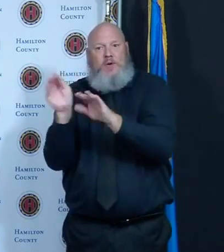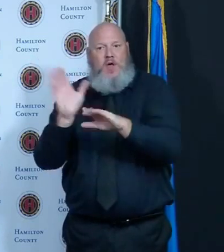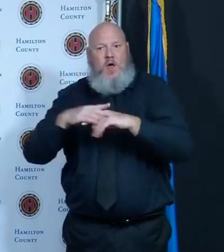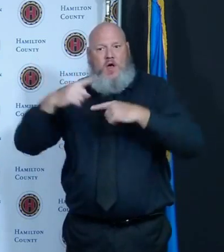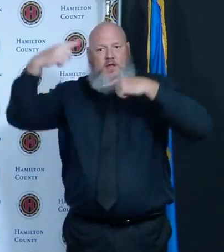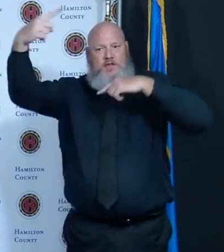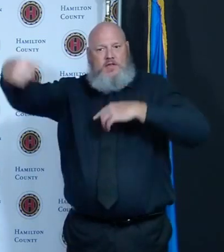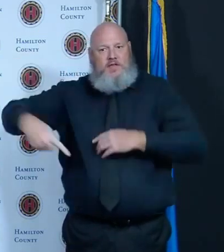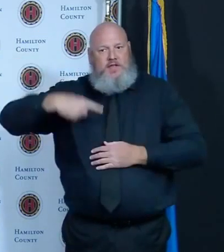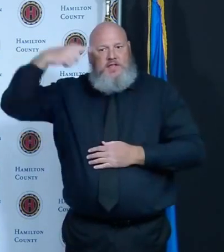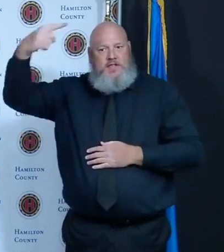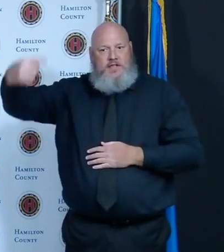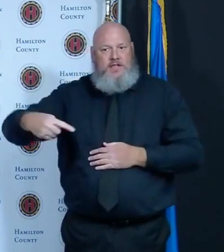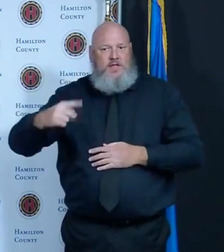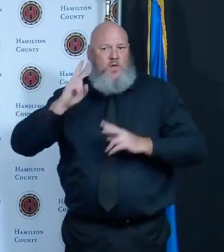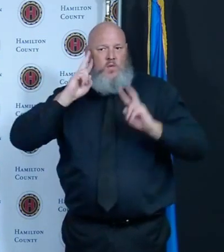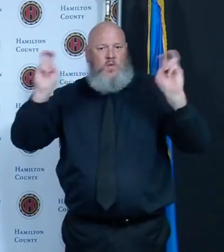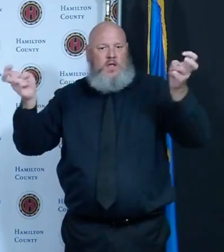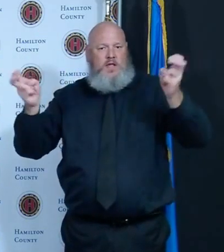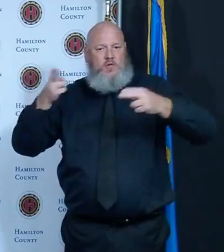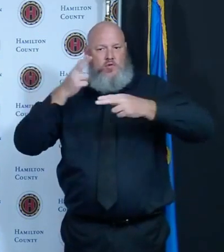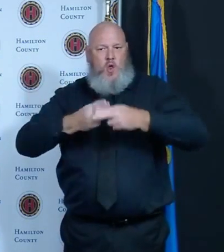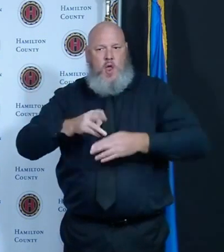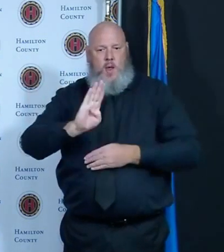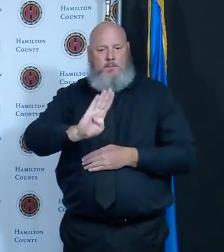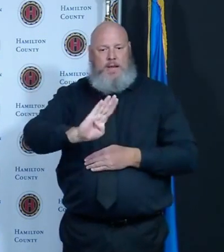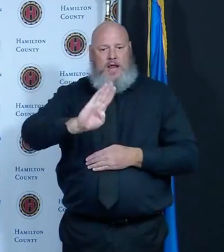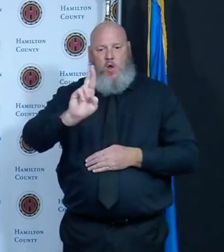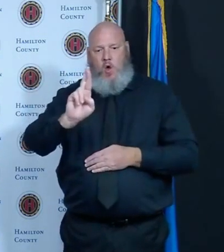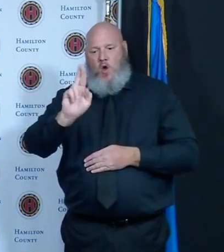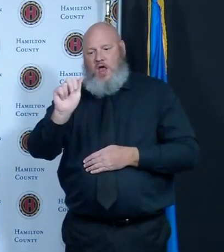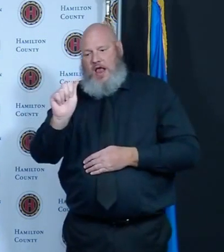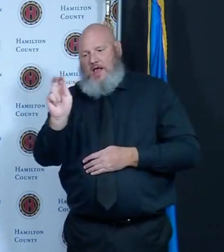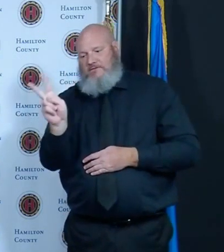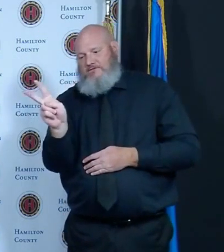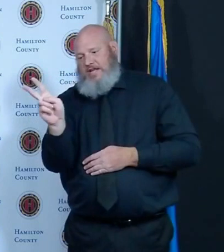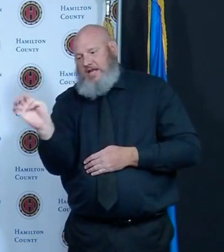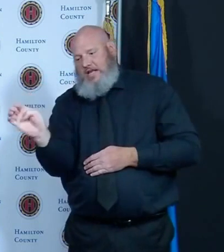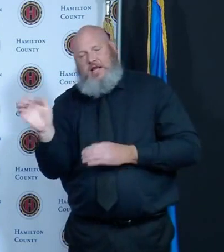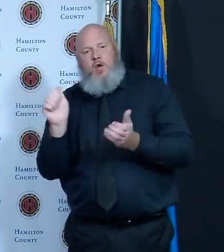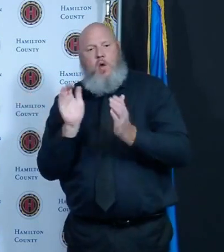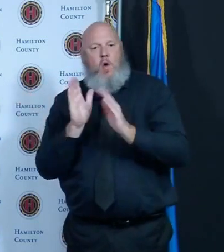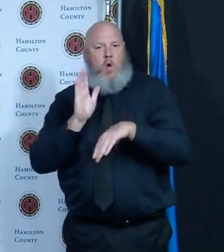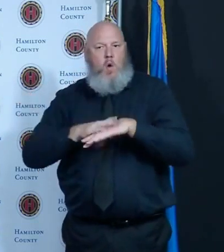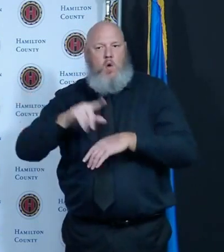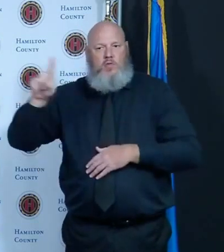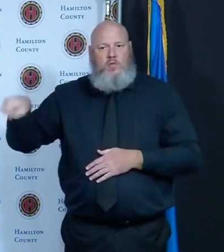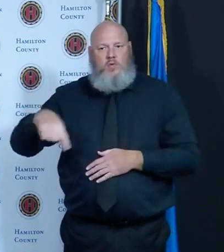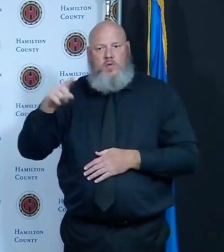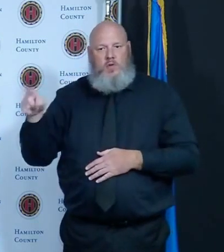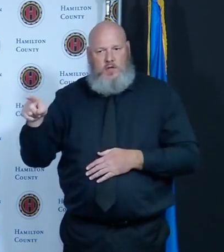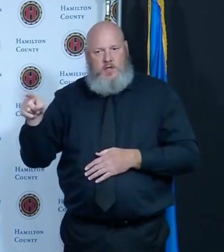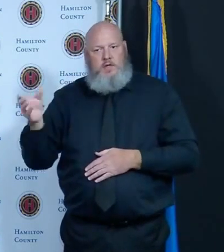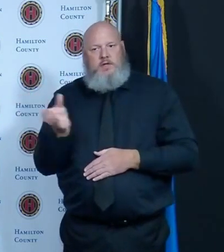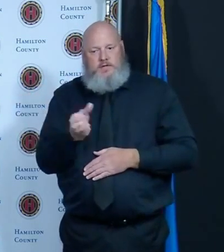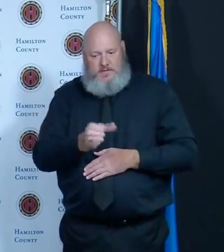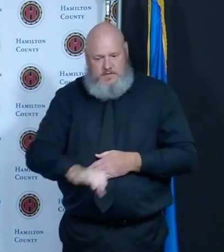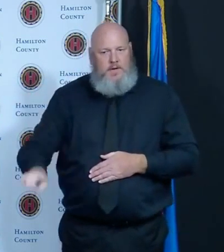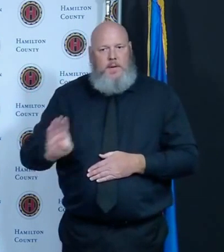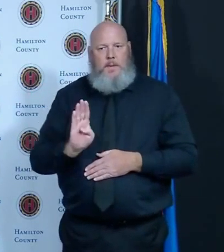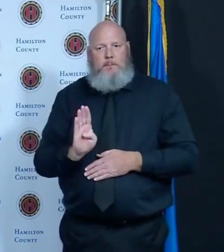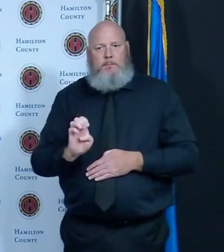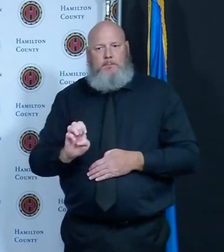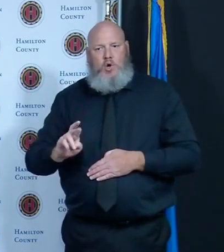fame and Vincent Lighting, who designed the Roebling Bridge lighting for Blink. Thanks to the Chamber for